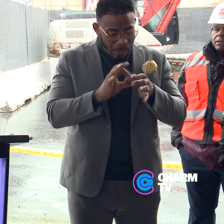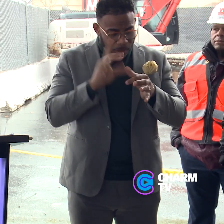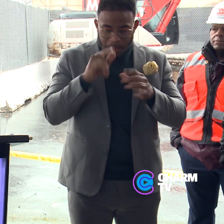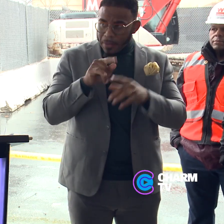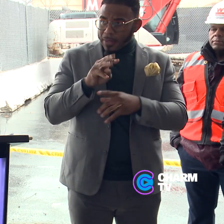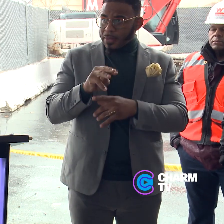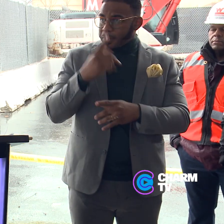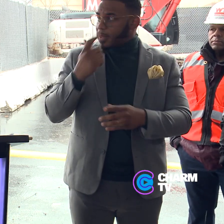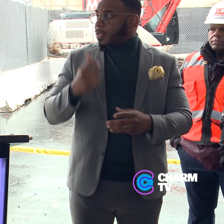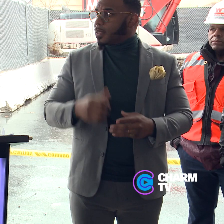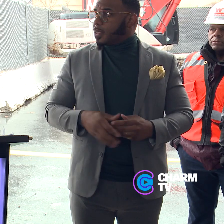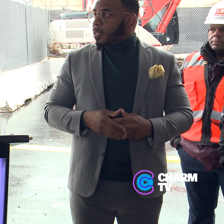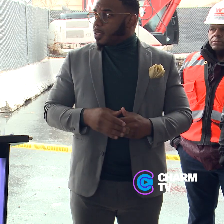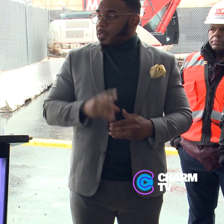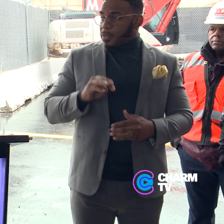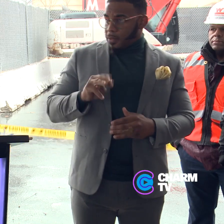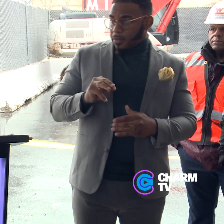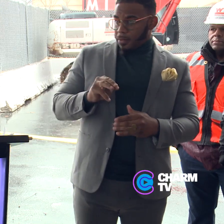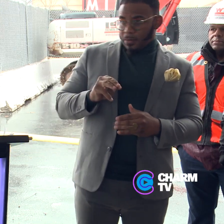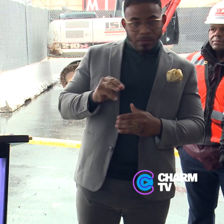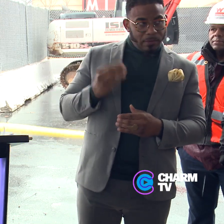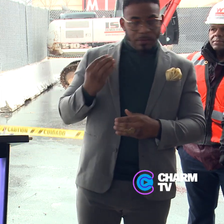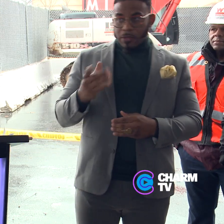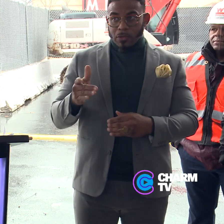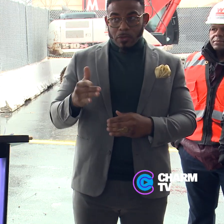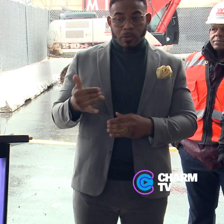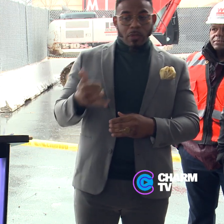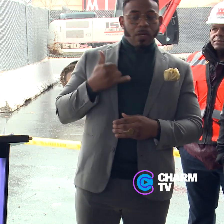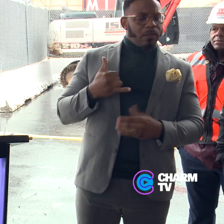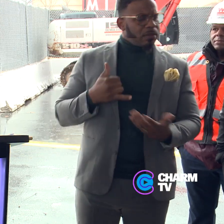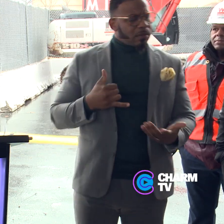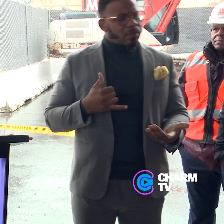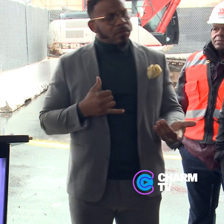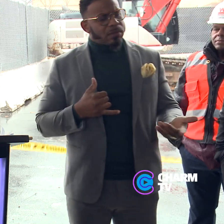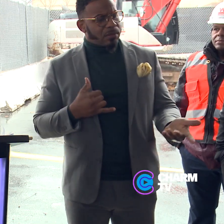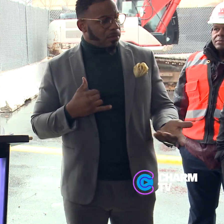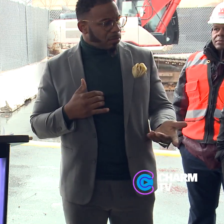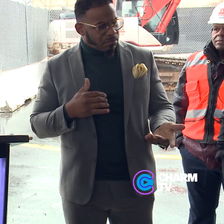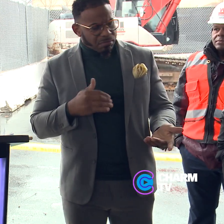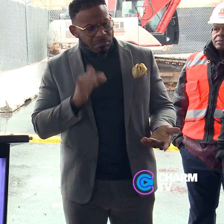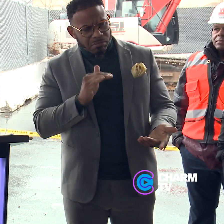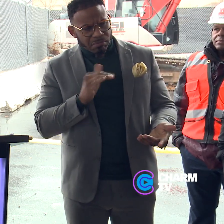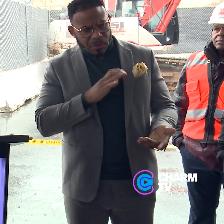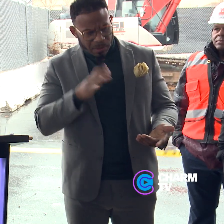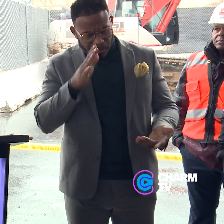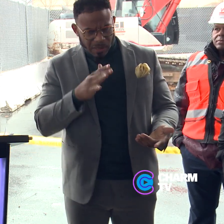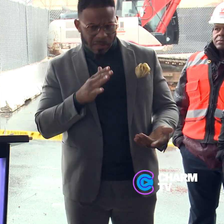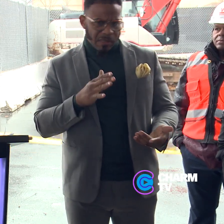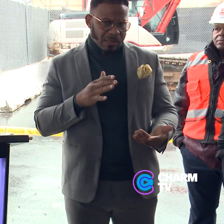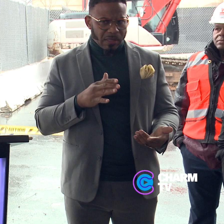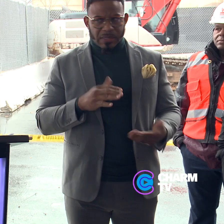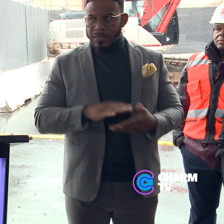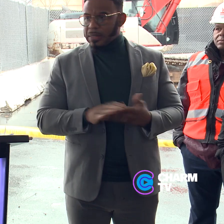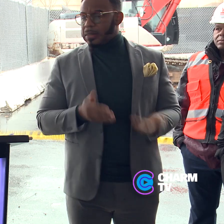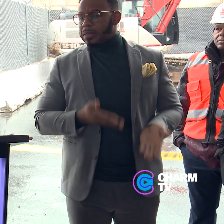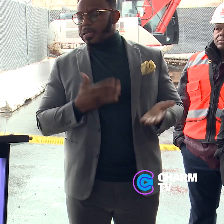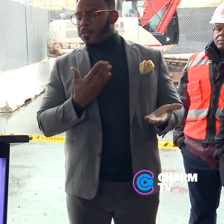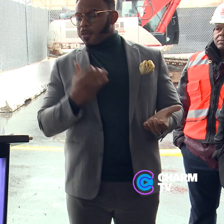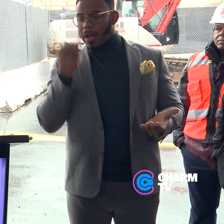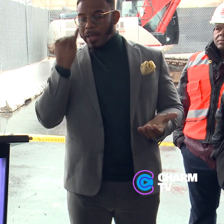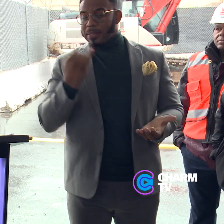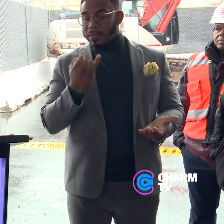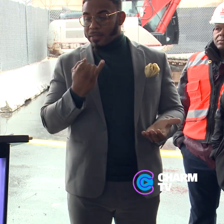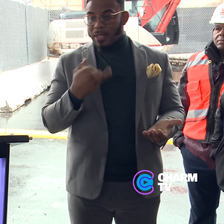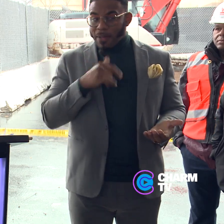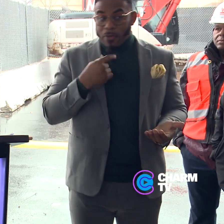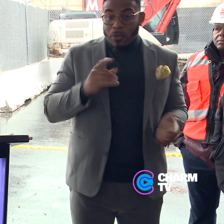because, Tim, I'm going to put it out there that you called me. It was like, Councilman, I'm going to meet with some community leaders. I have a great idea.